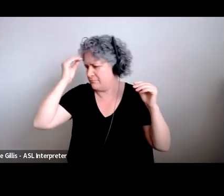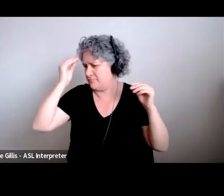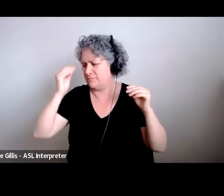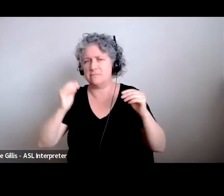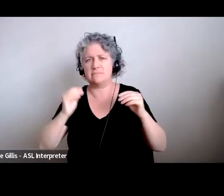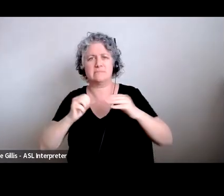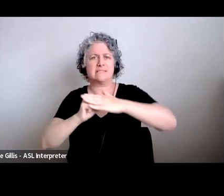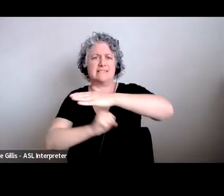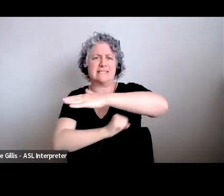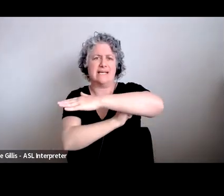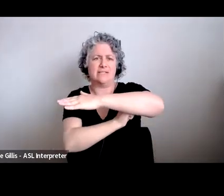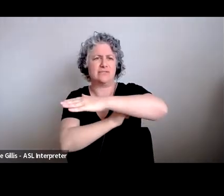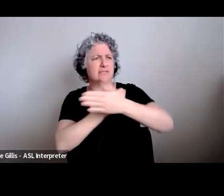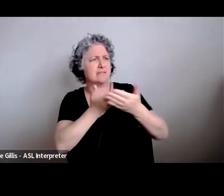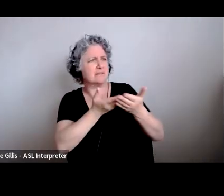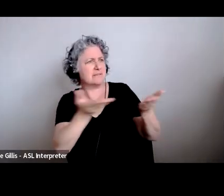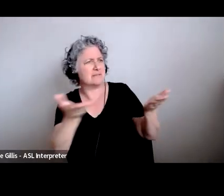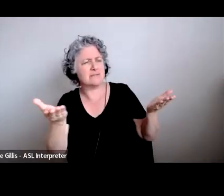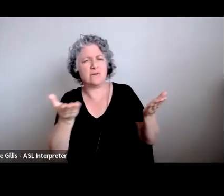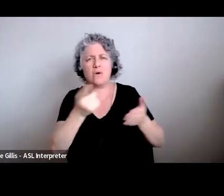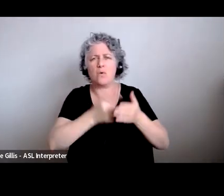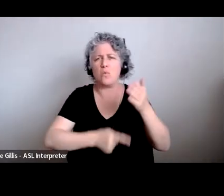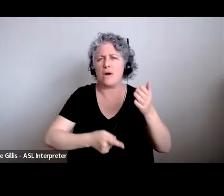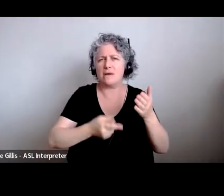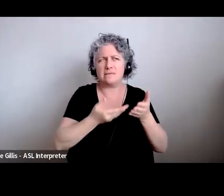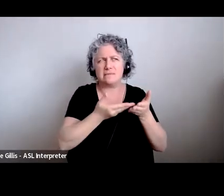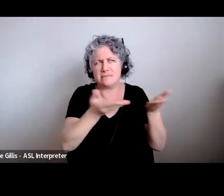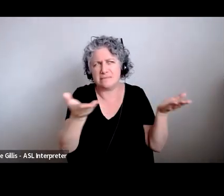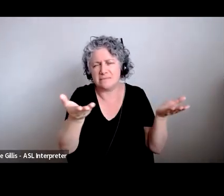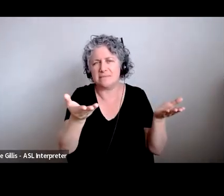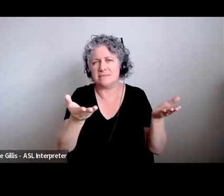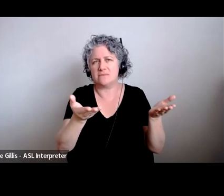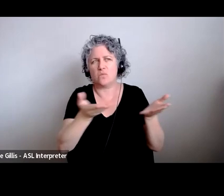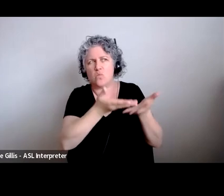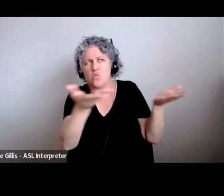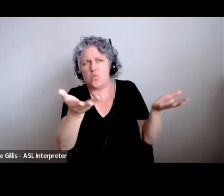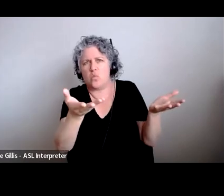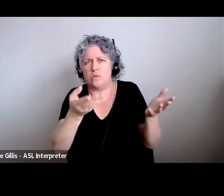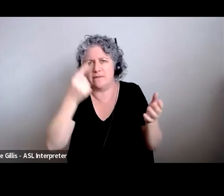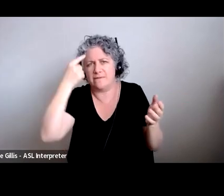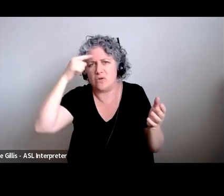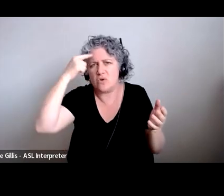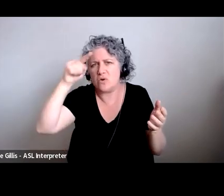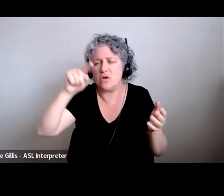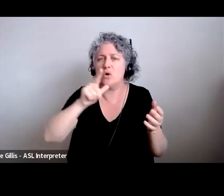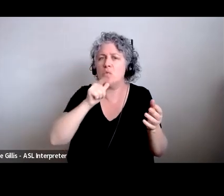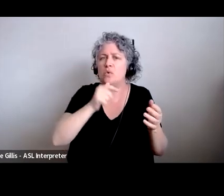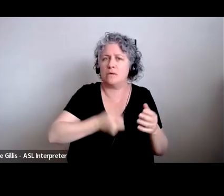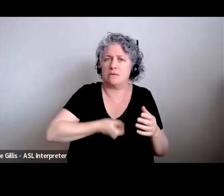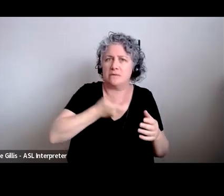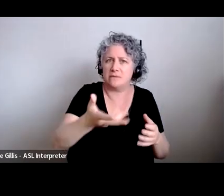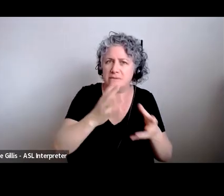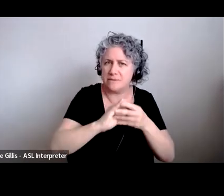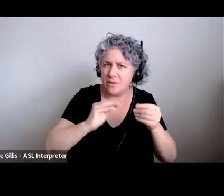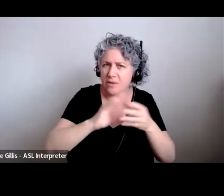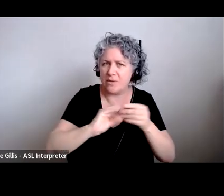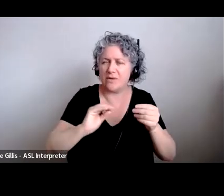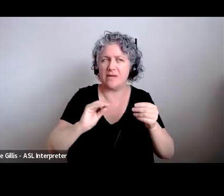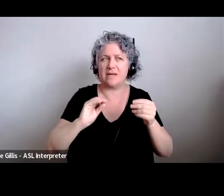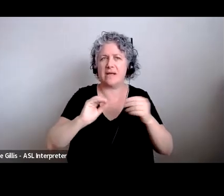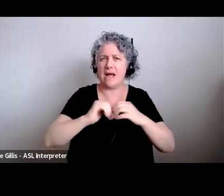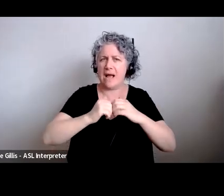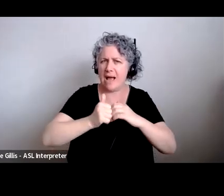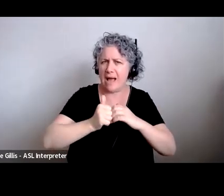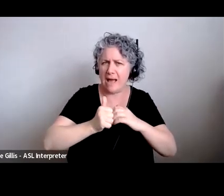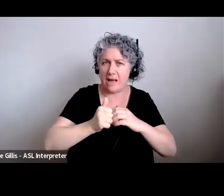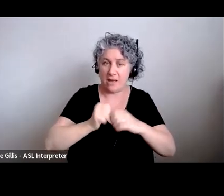stage, what is our stage, how are we creating the work, who's telling the story,